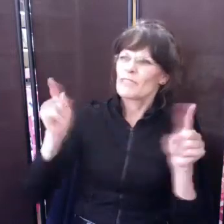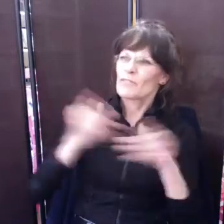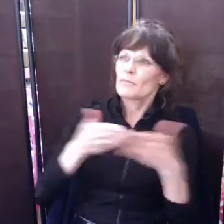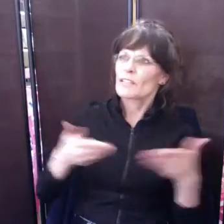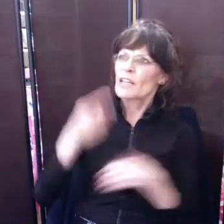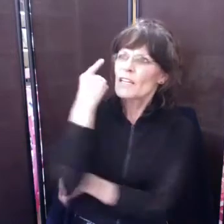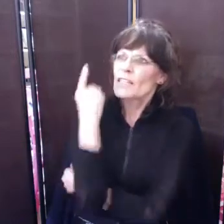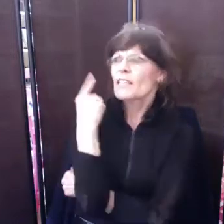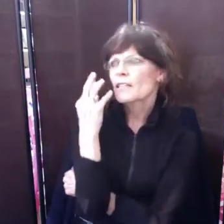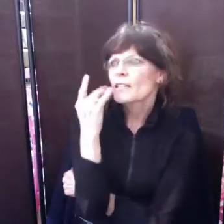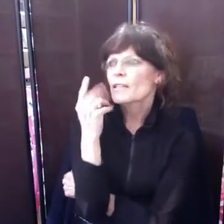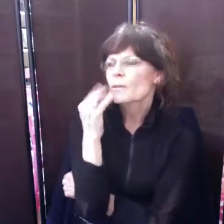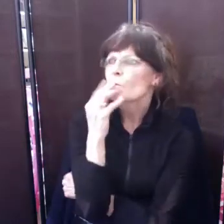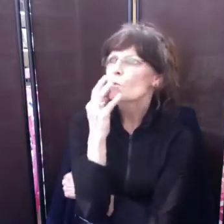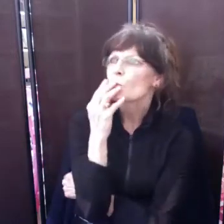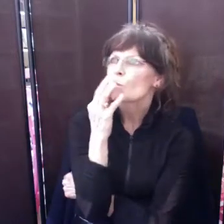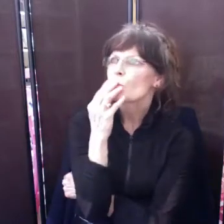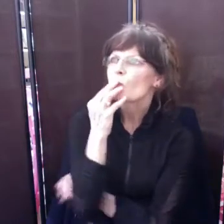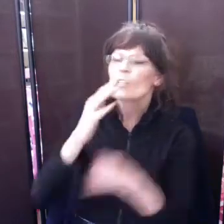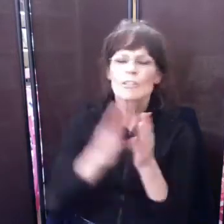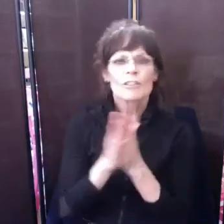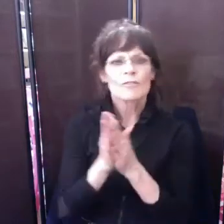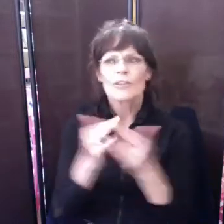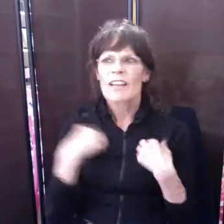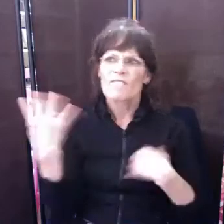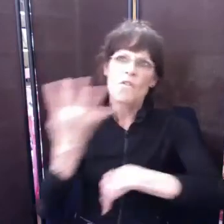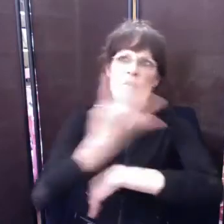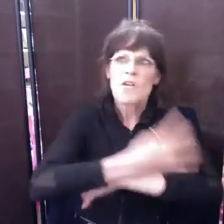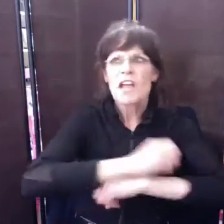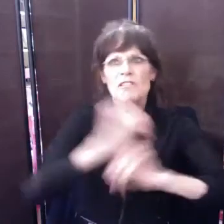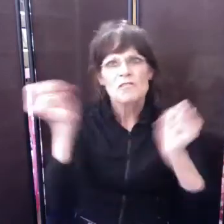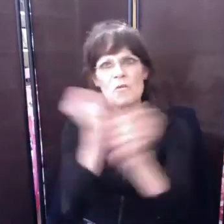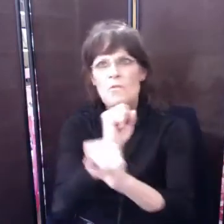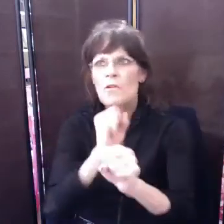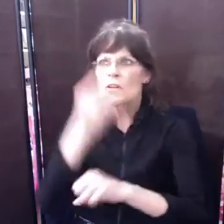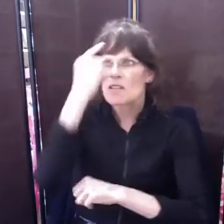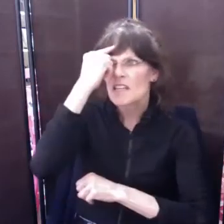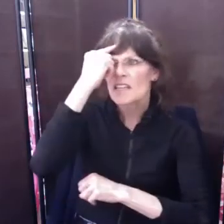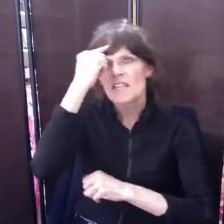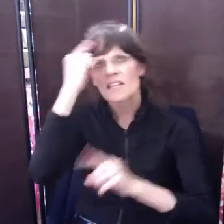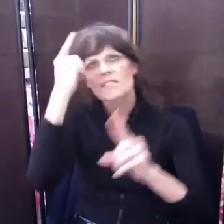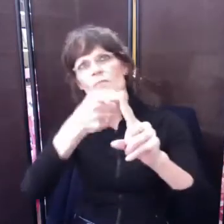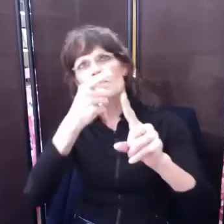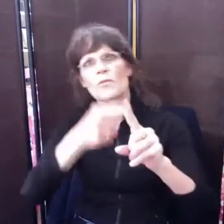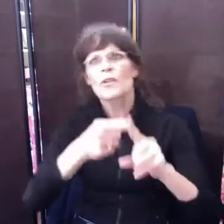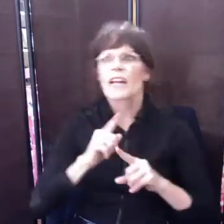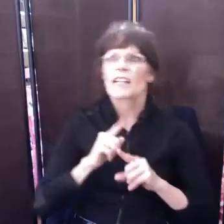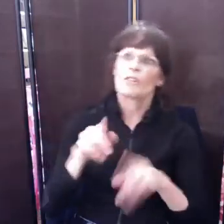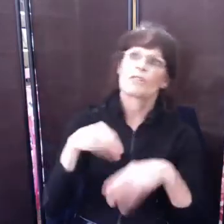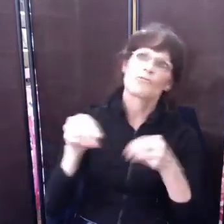point, looking forward to having 4 days off of work, thinking at some point I'd get up, I'd go to the store. I buy the stuff